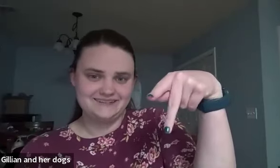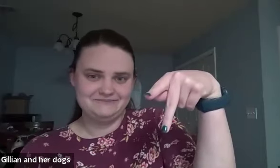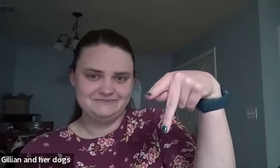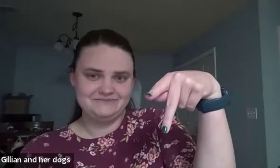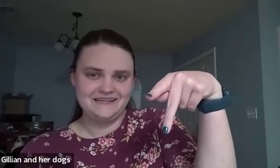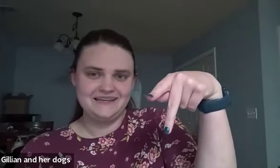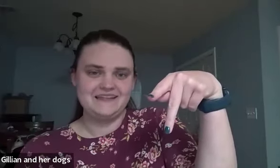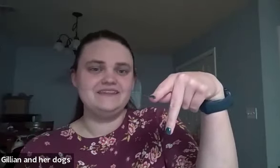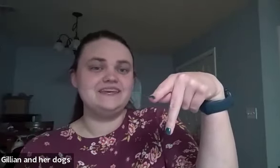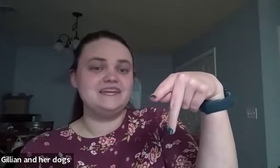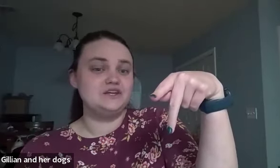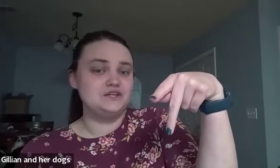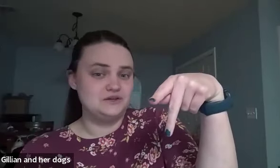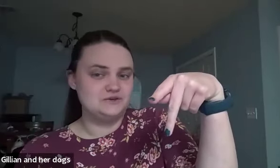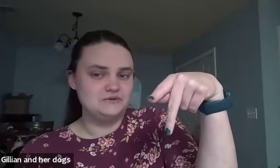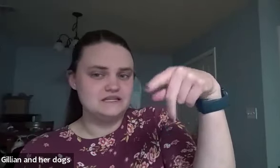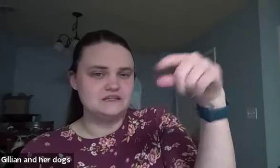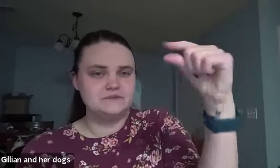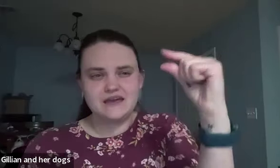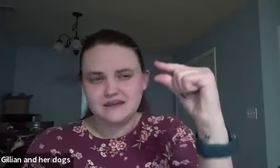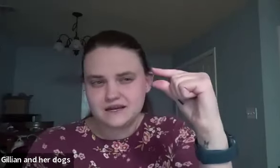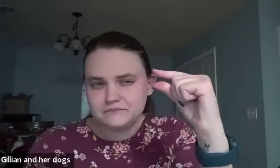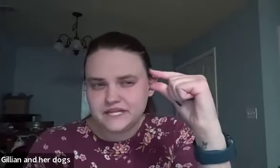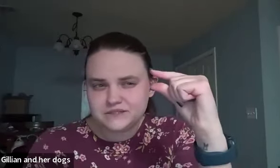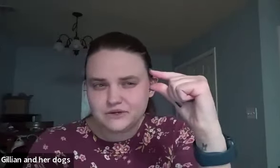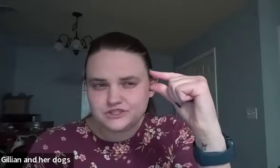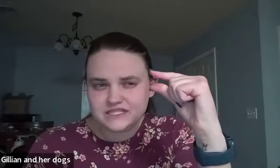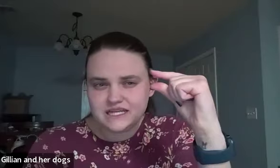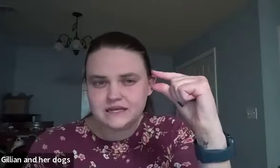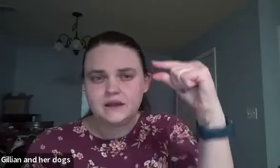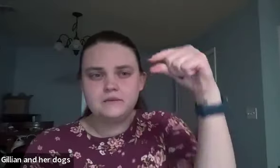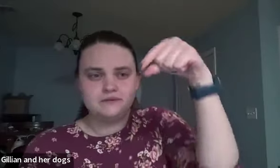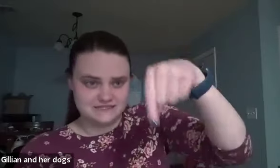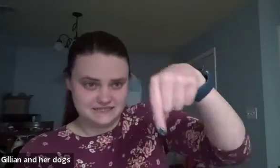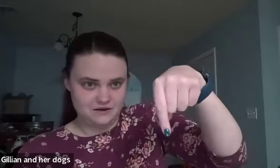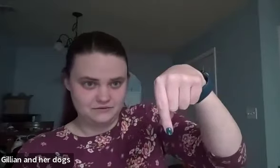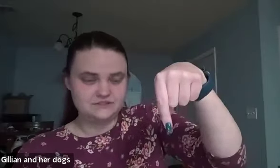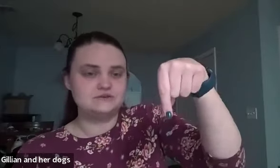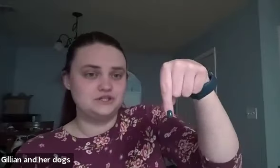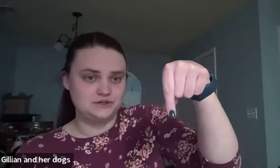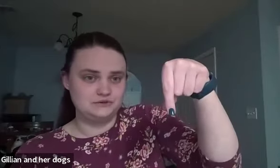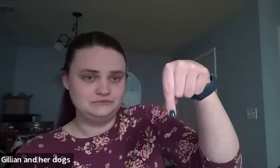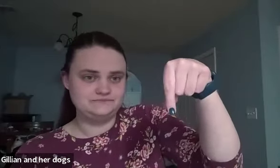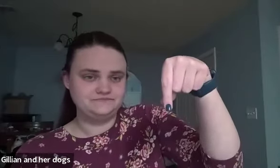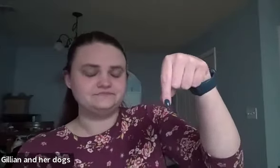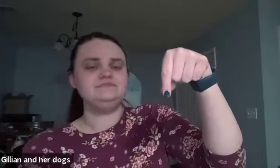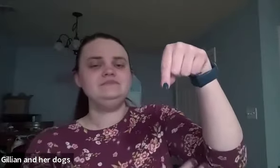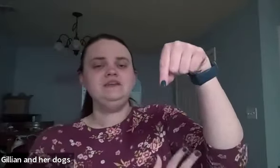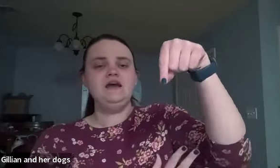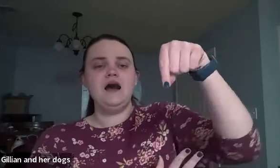P. Then Q is going to be that kind of pinching motion again, but down. So Q. I'm